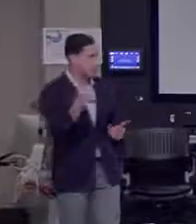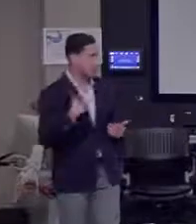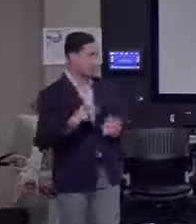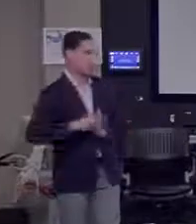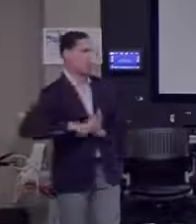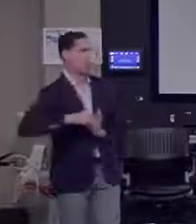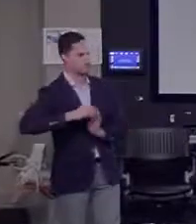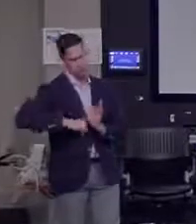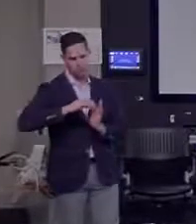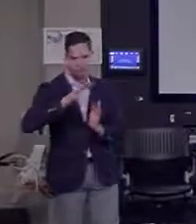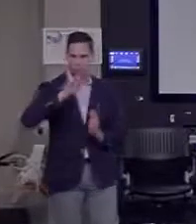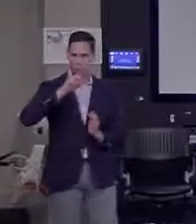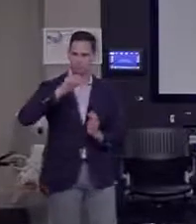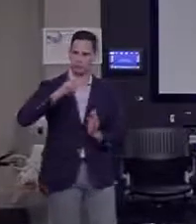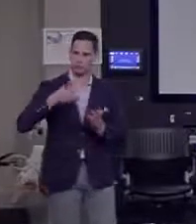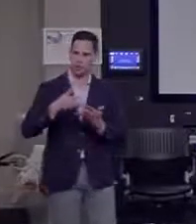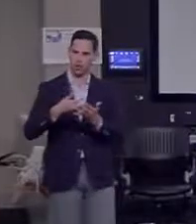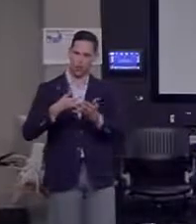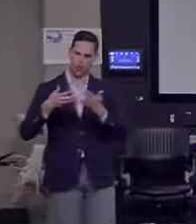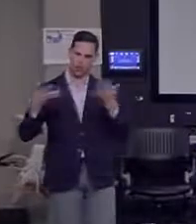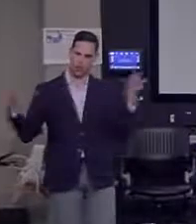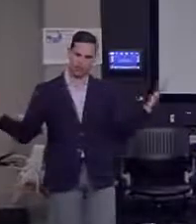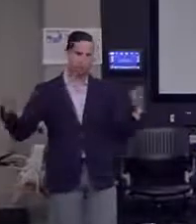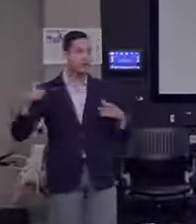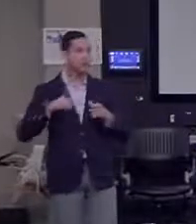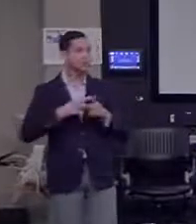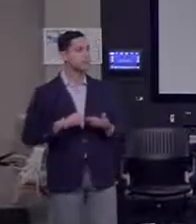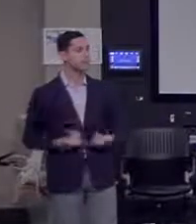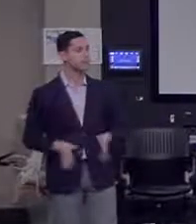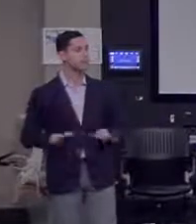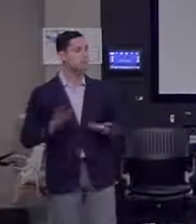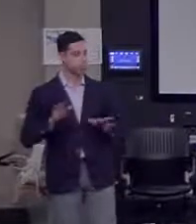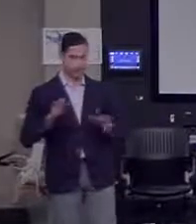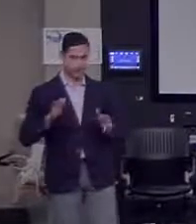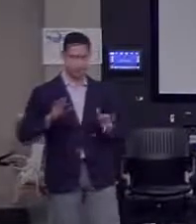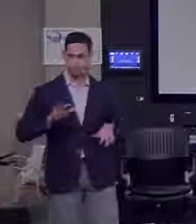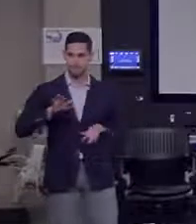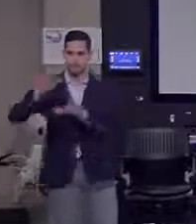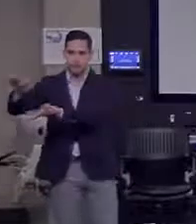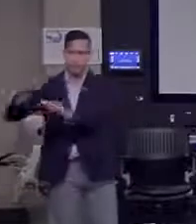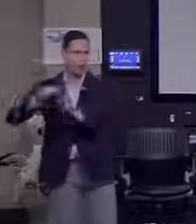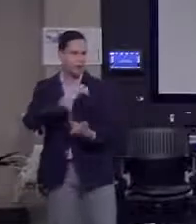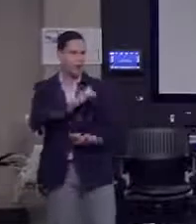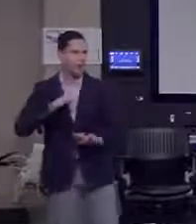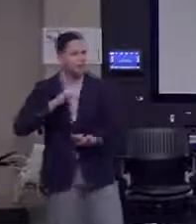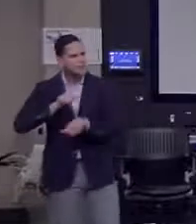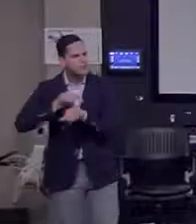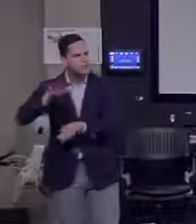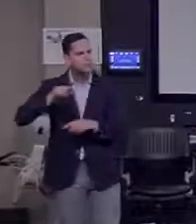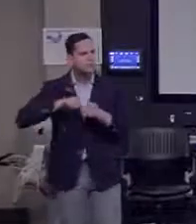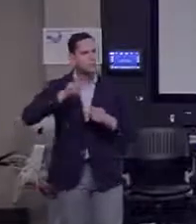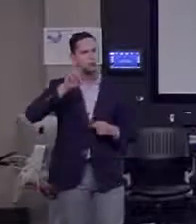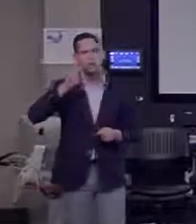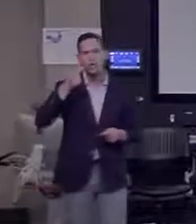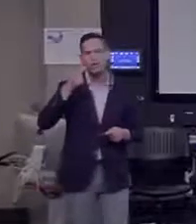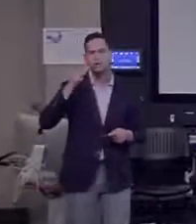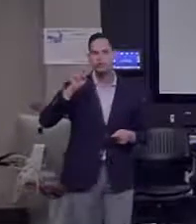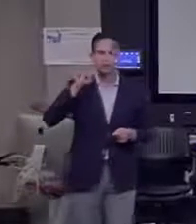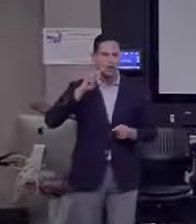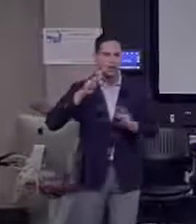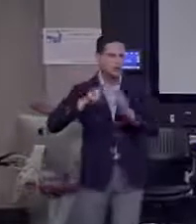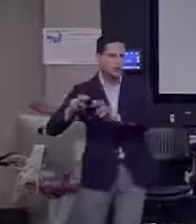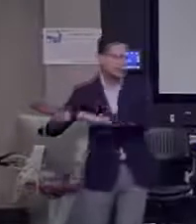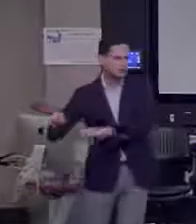when we were all done, we then shipped all the data to Atlanta, to Roger and Lauren. We had no